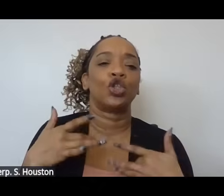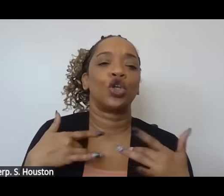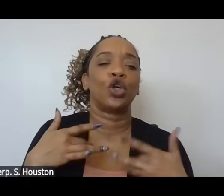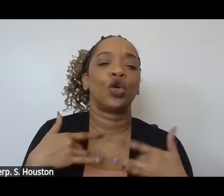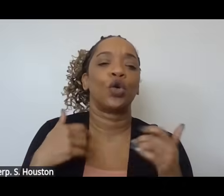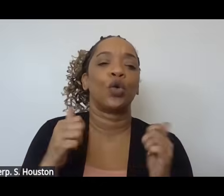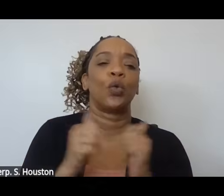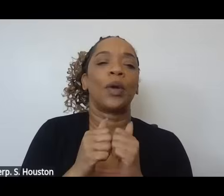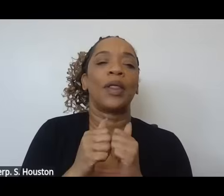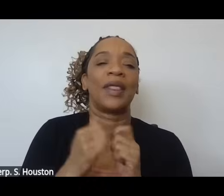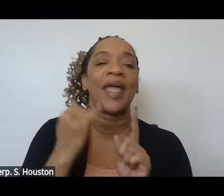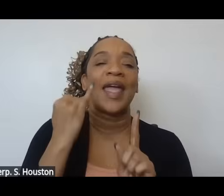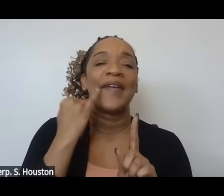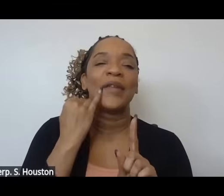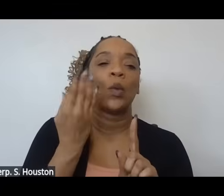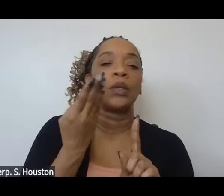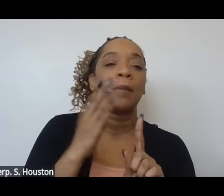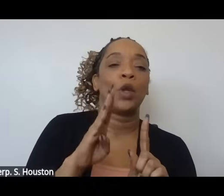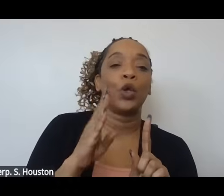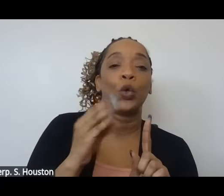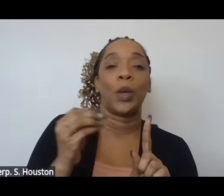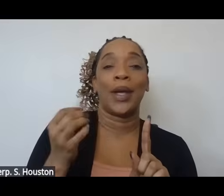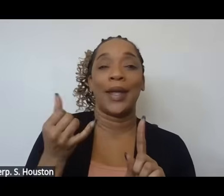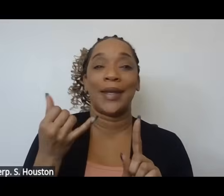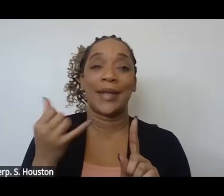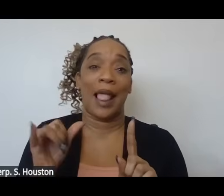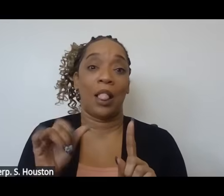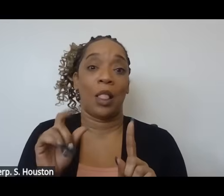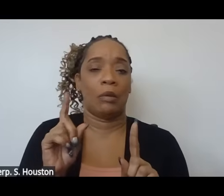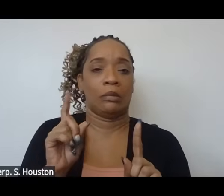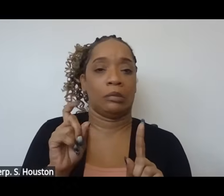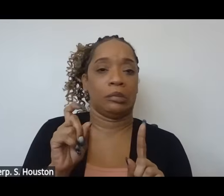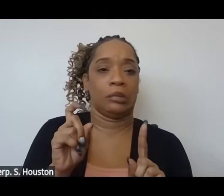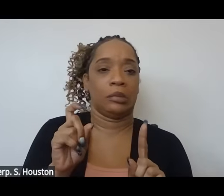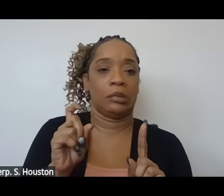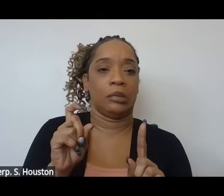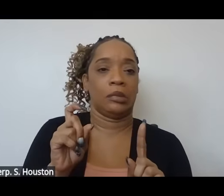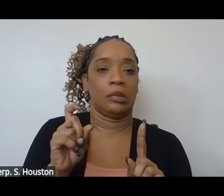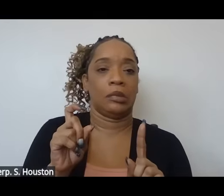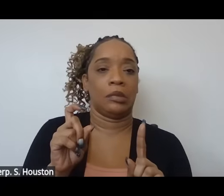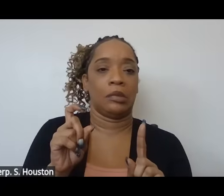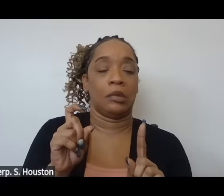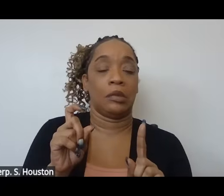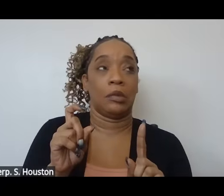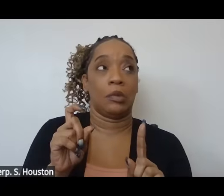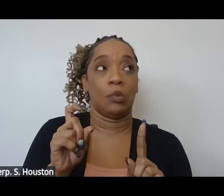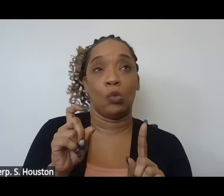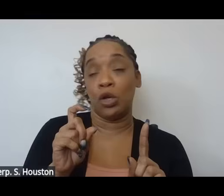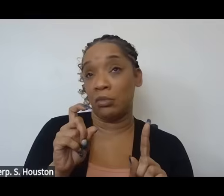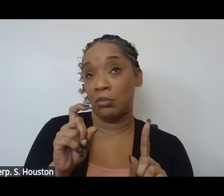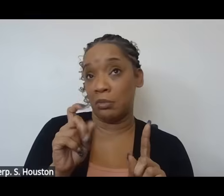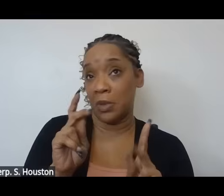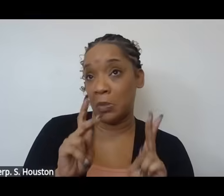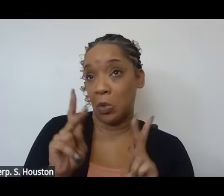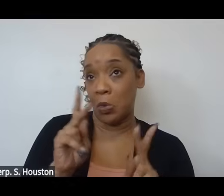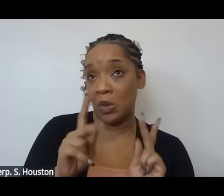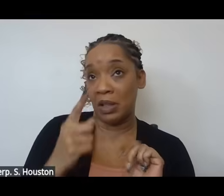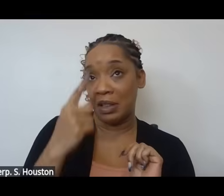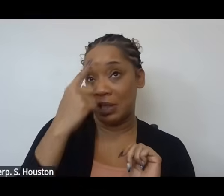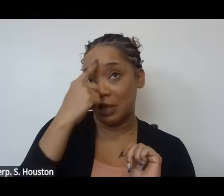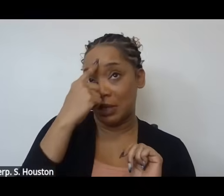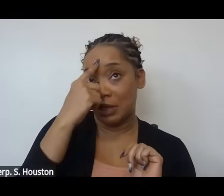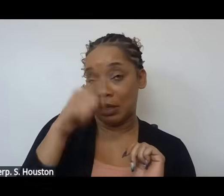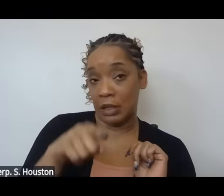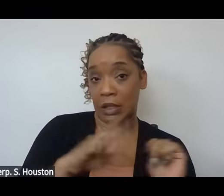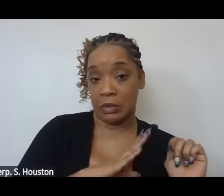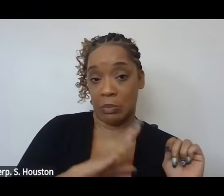if it was the blue and yellow, would that be, would the average person associate this as a board on behalf